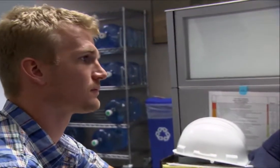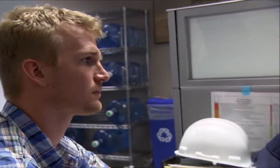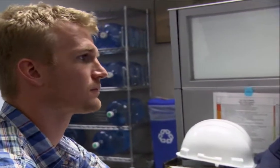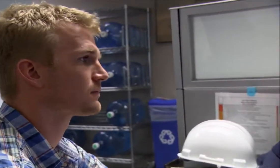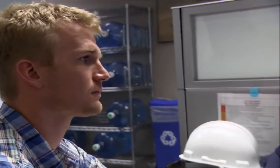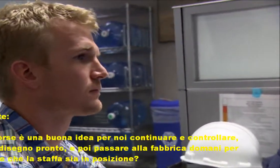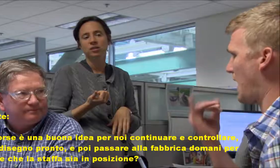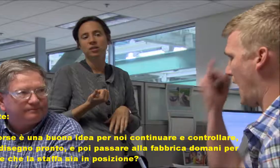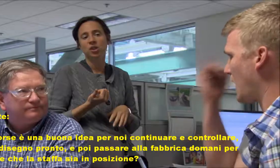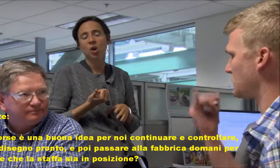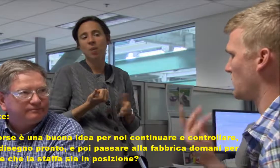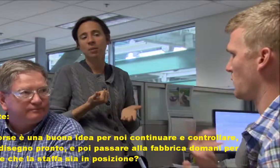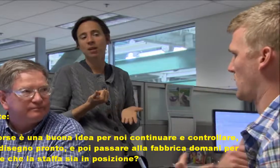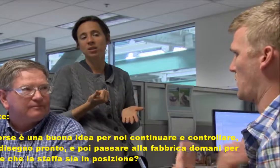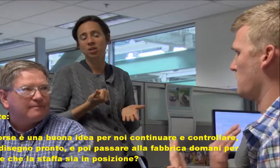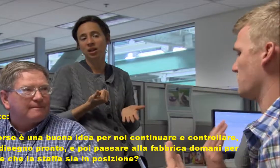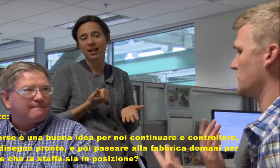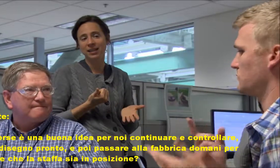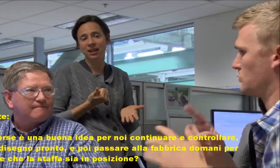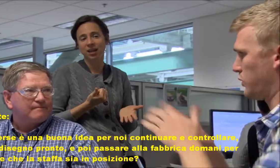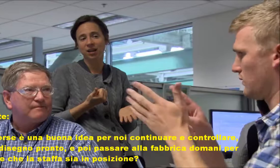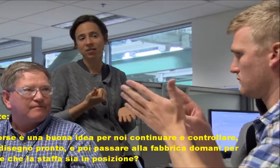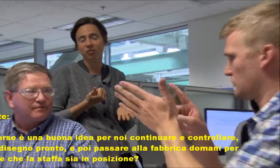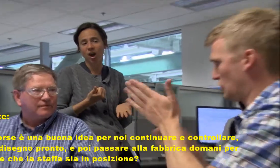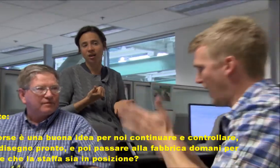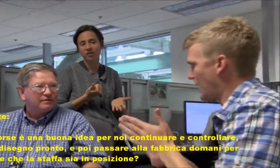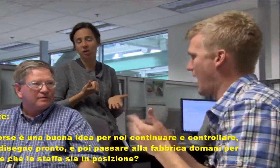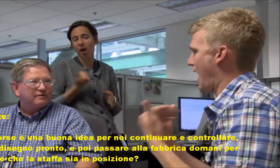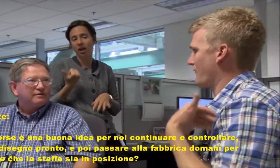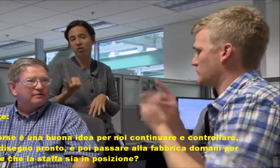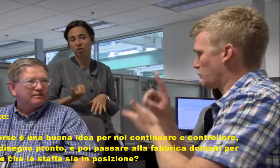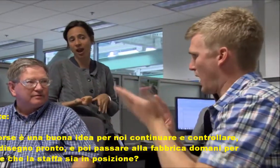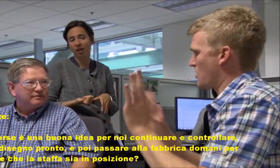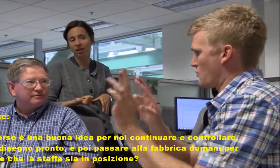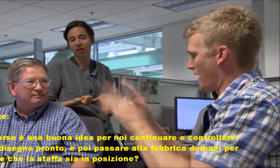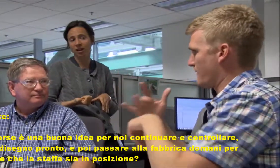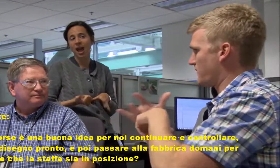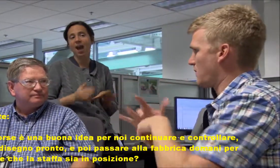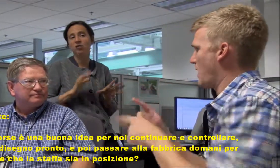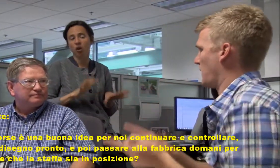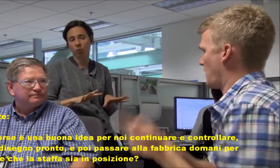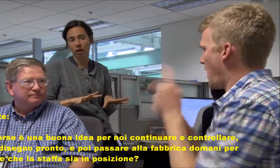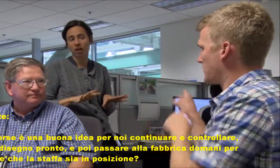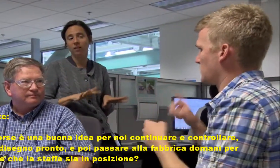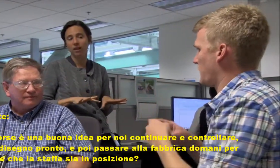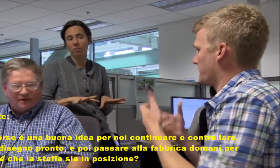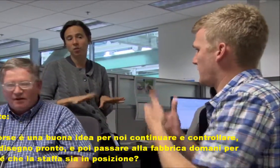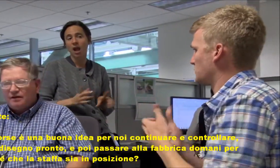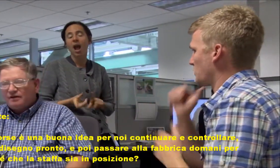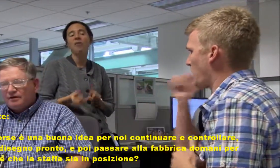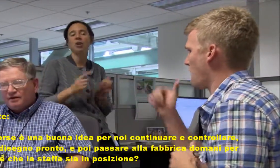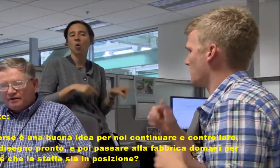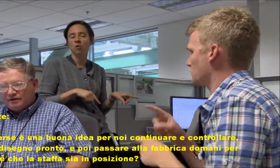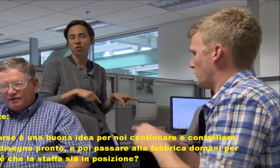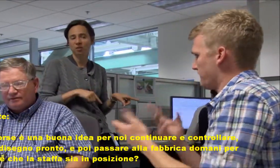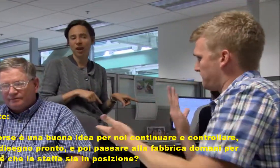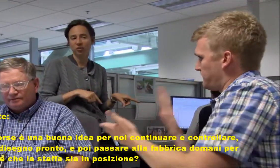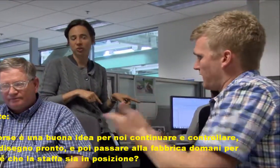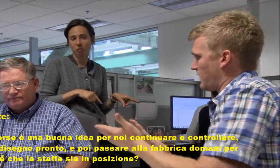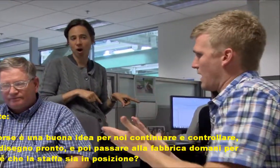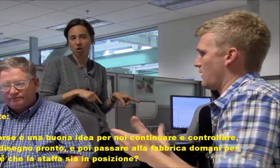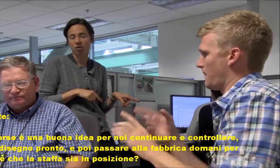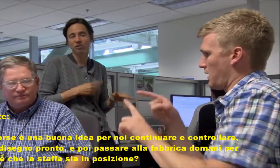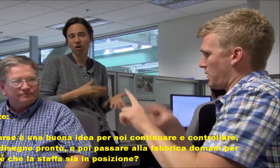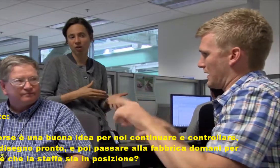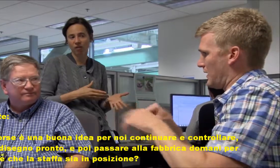actually tomorrow. So maybe it's a good idea for us to go ahead and check, have a drawing ready available, and then go over to the